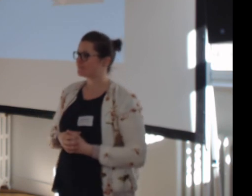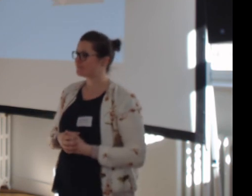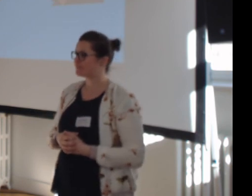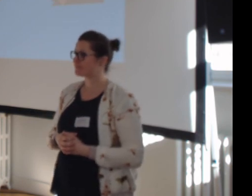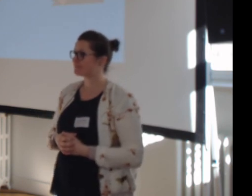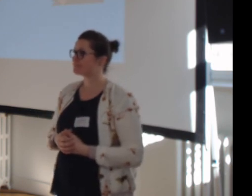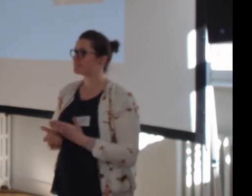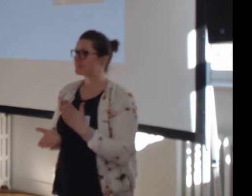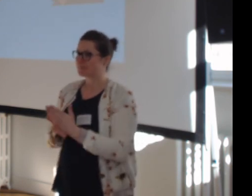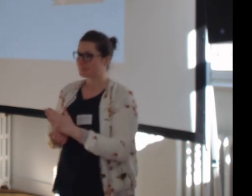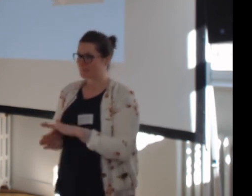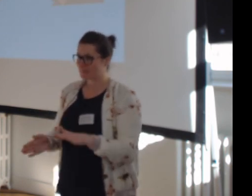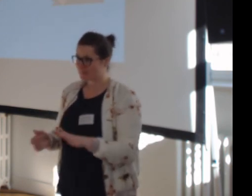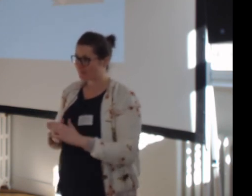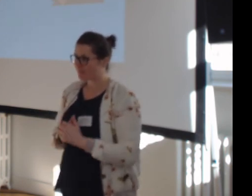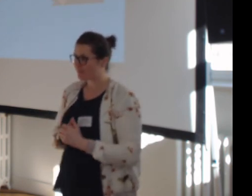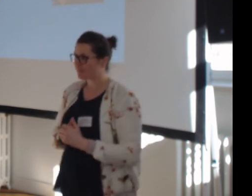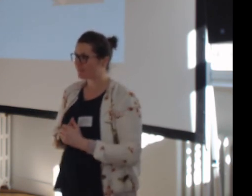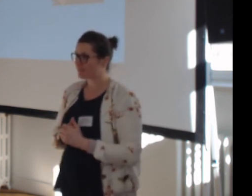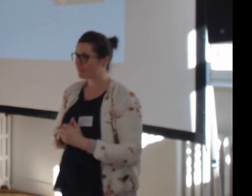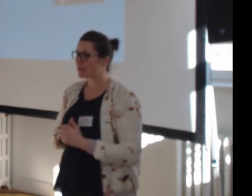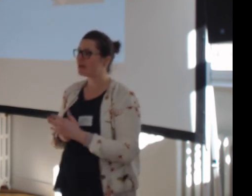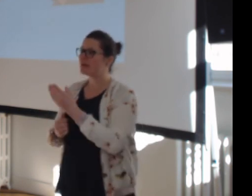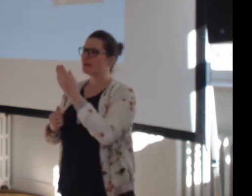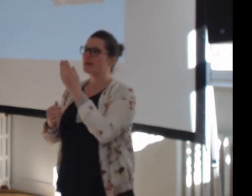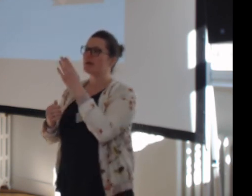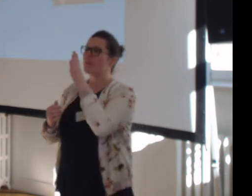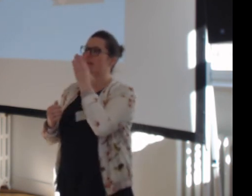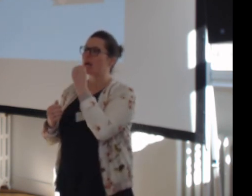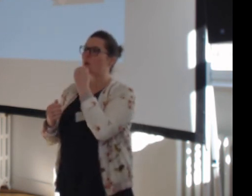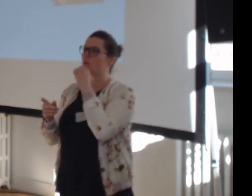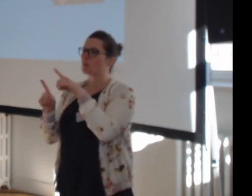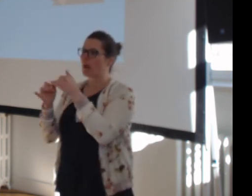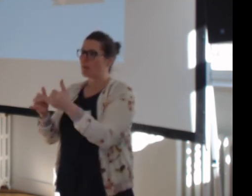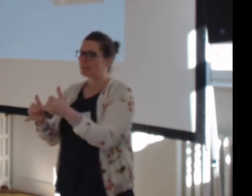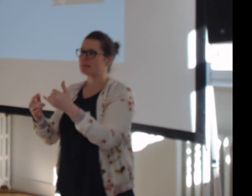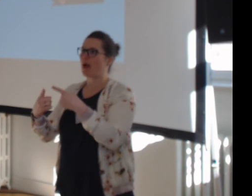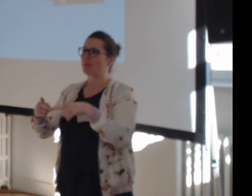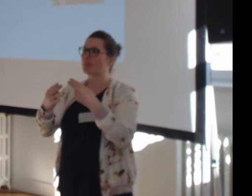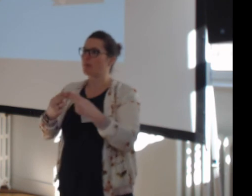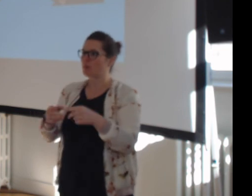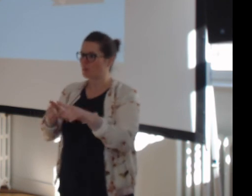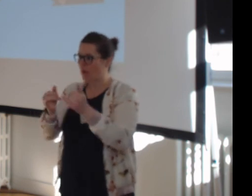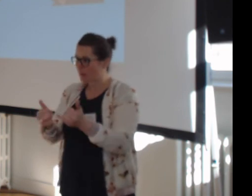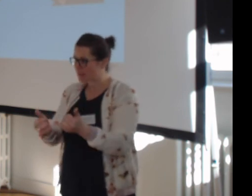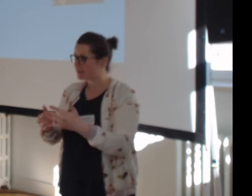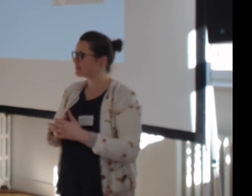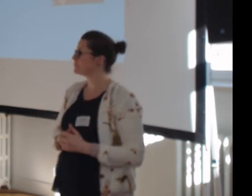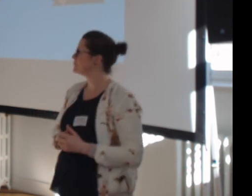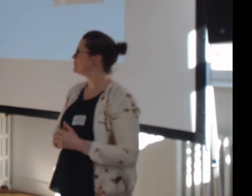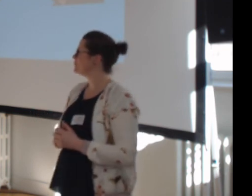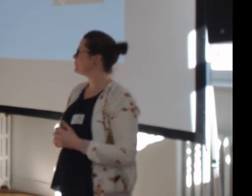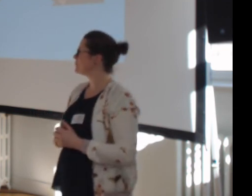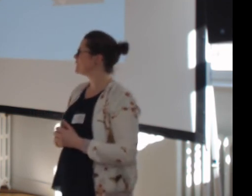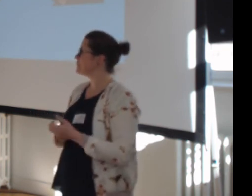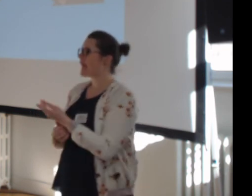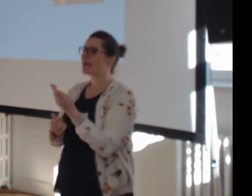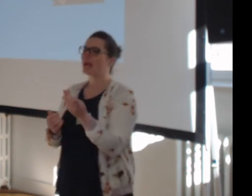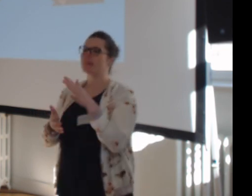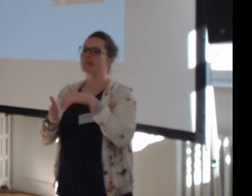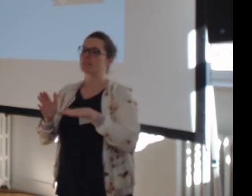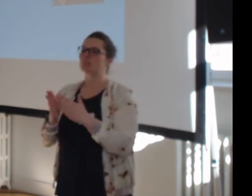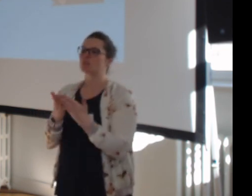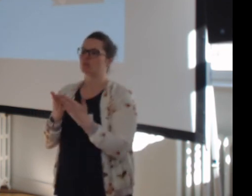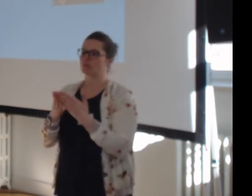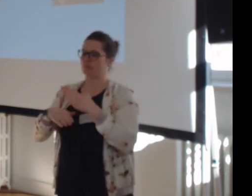So that's me. I will be around at lunchtime, of course, and any other breaks. And I have a couple of these textbooks on my